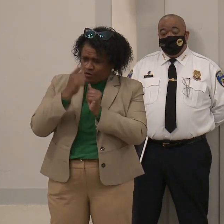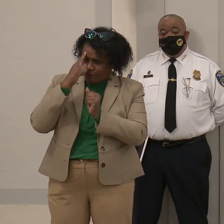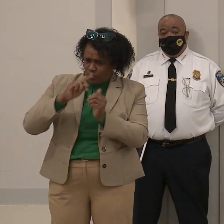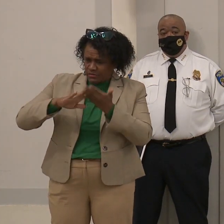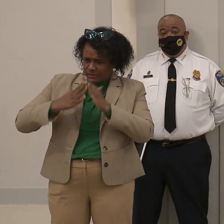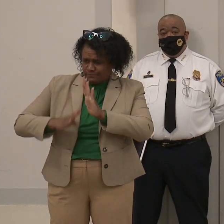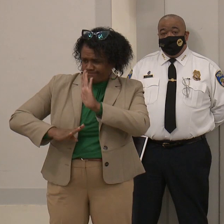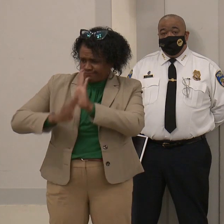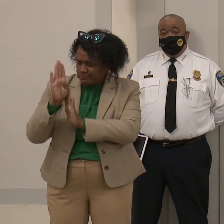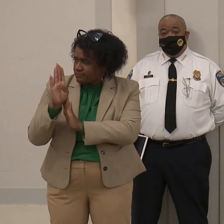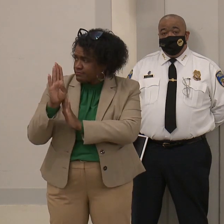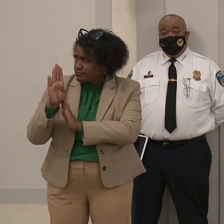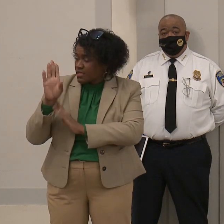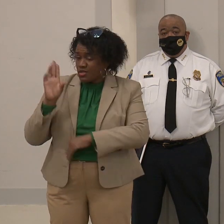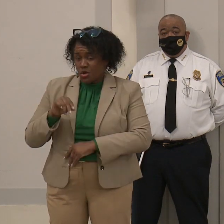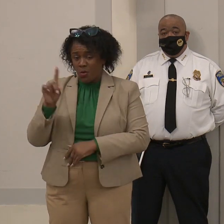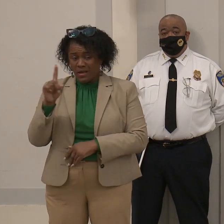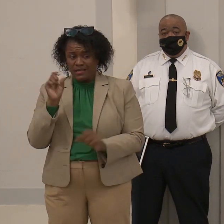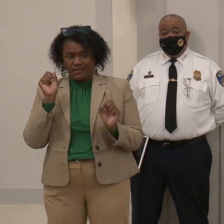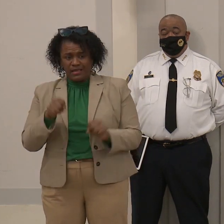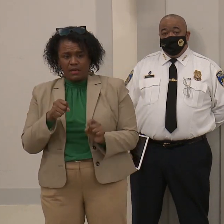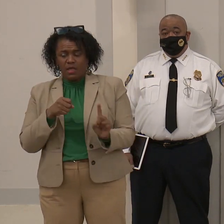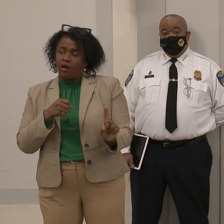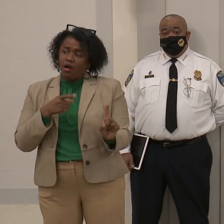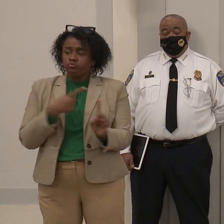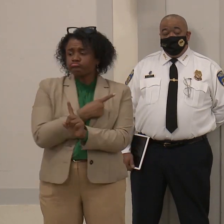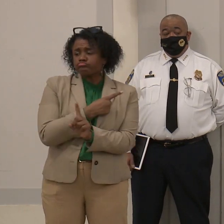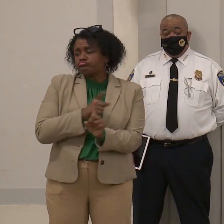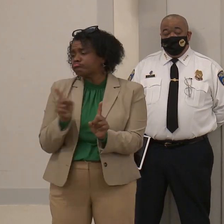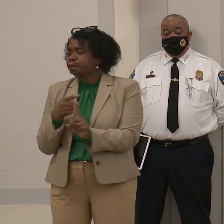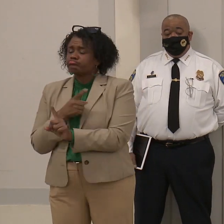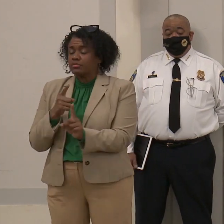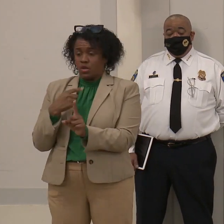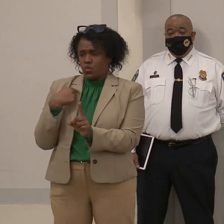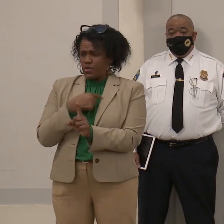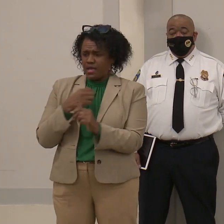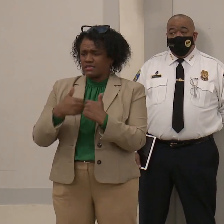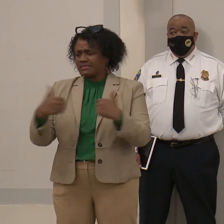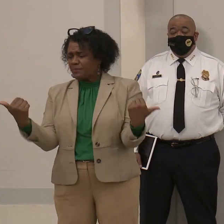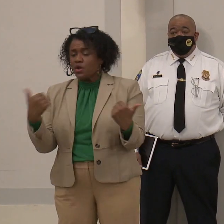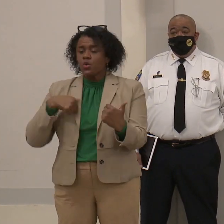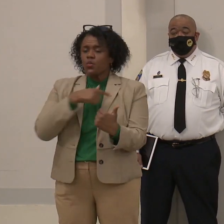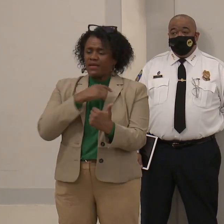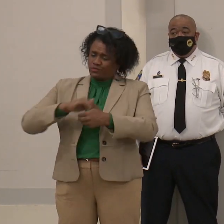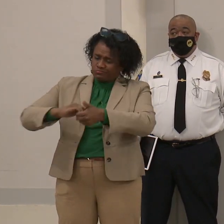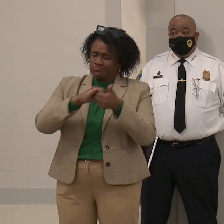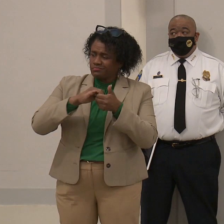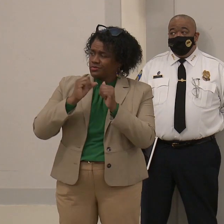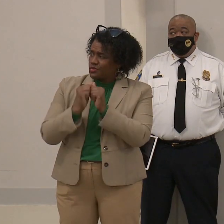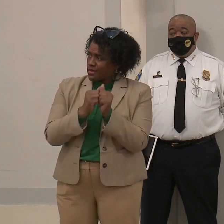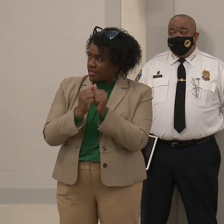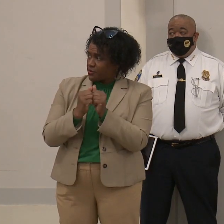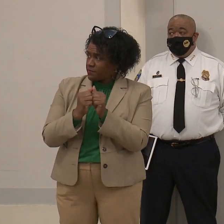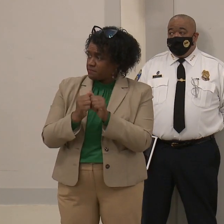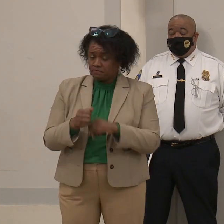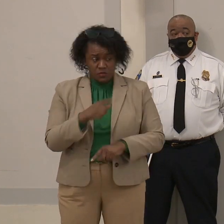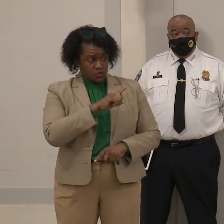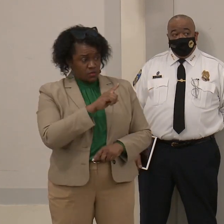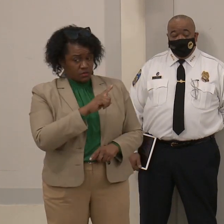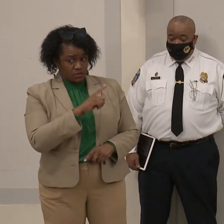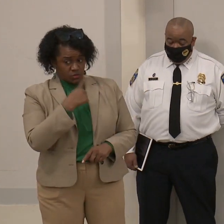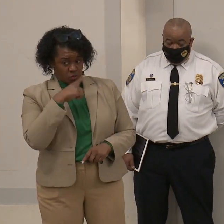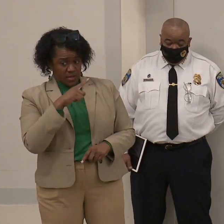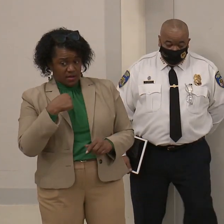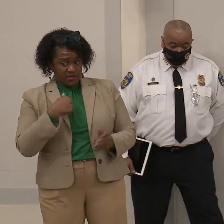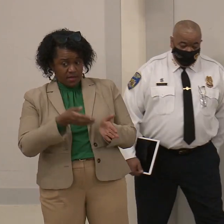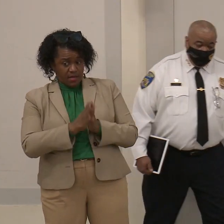No one can be painted broadly one way or the other, and that's where the focus is going to continue to be. May I ask Commissioner Harrison?